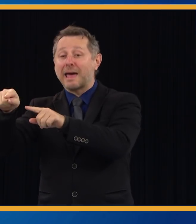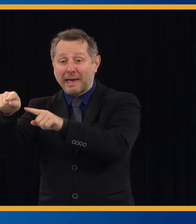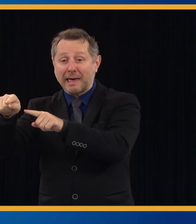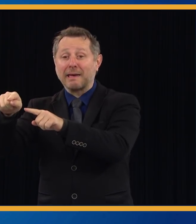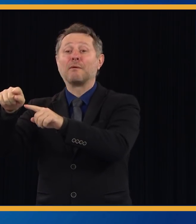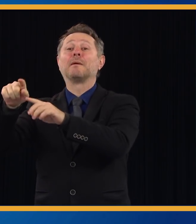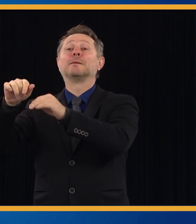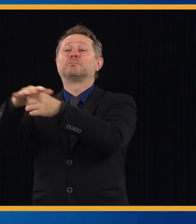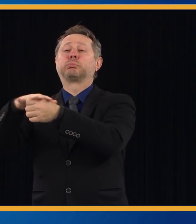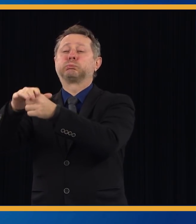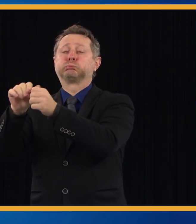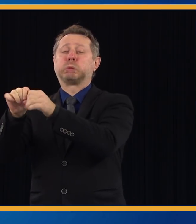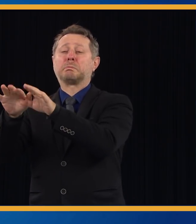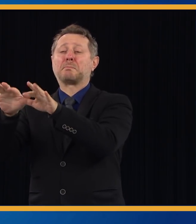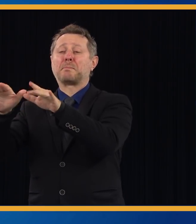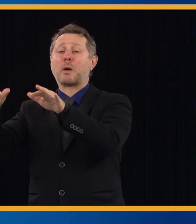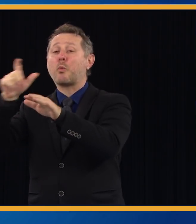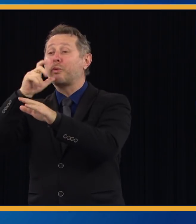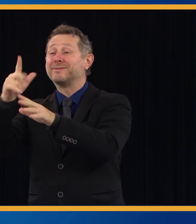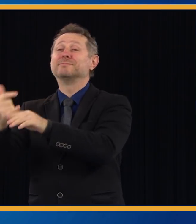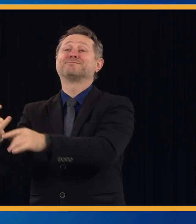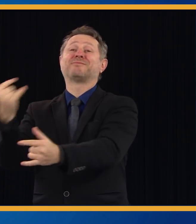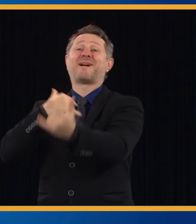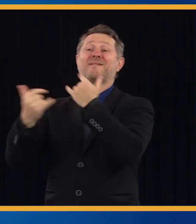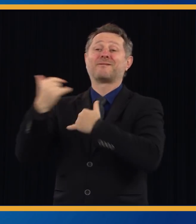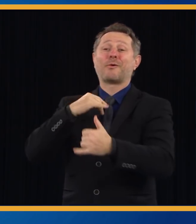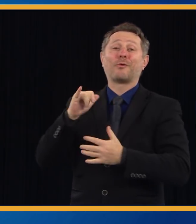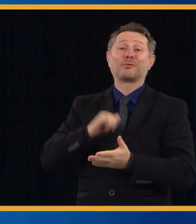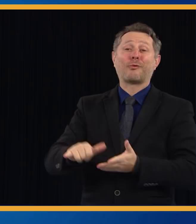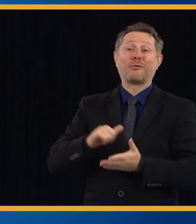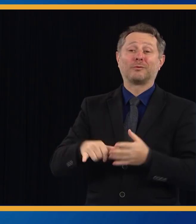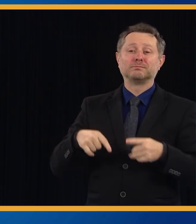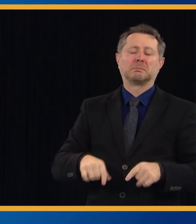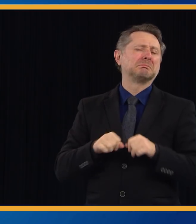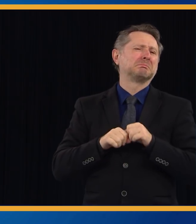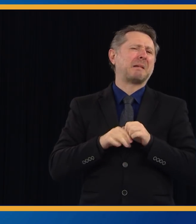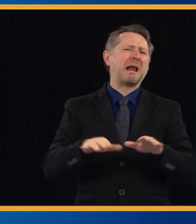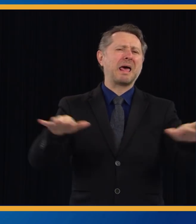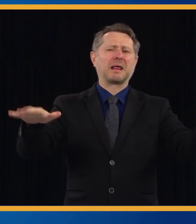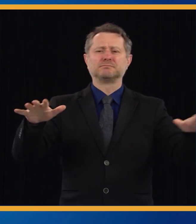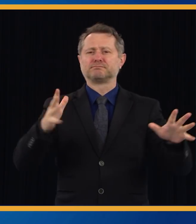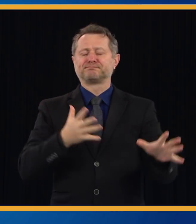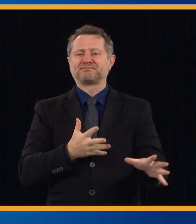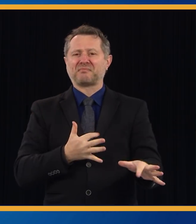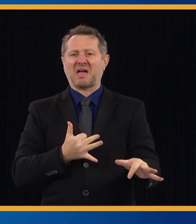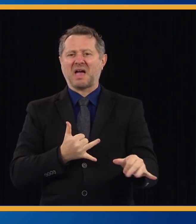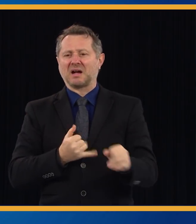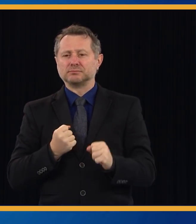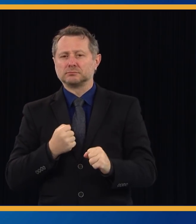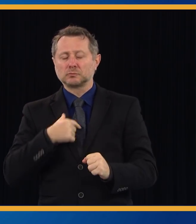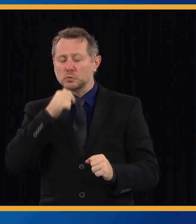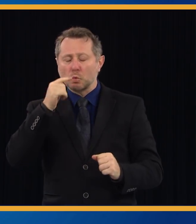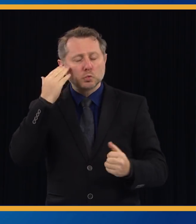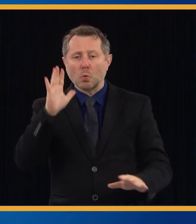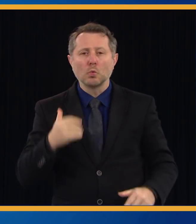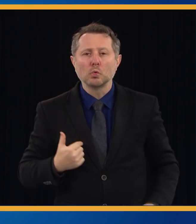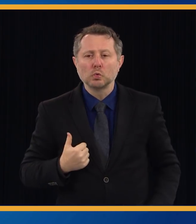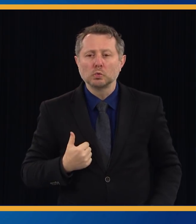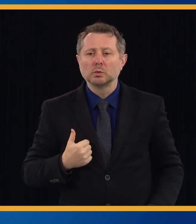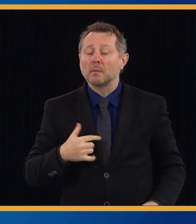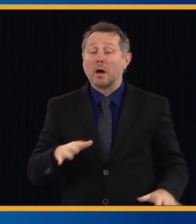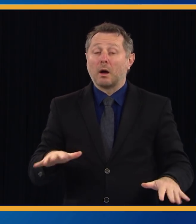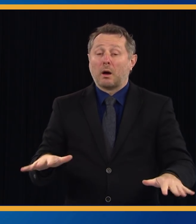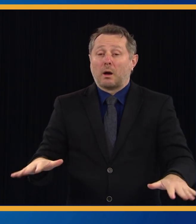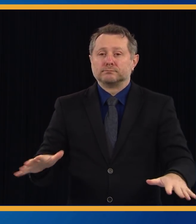district, got on a plane, came to New York, and it was here much earlier than we knew. And it was spreading much earlier than we knew, at a